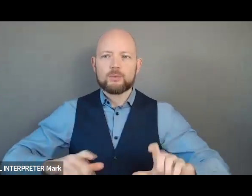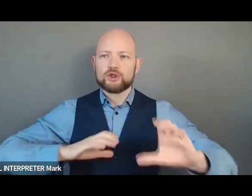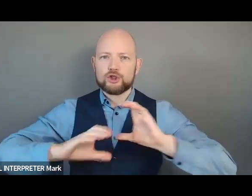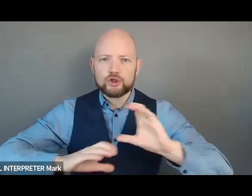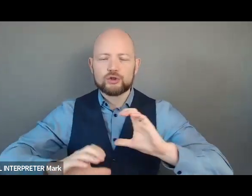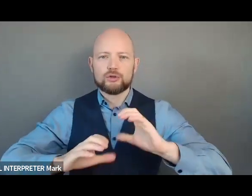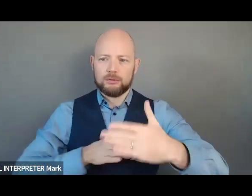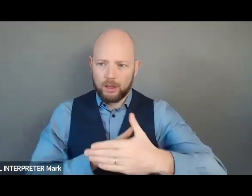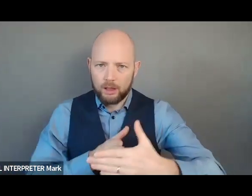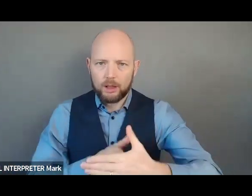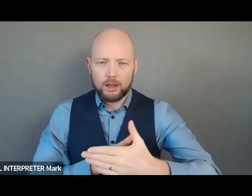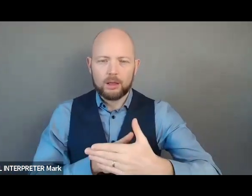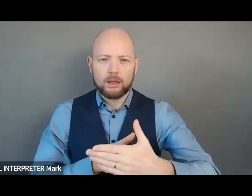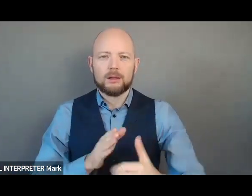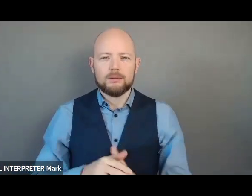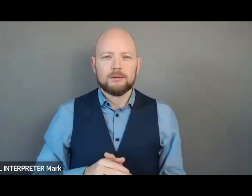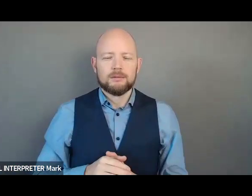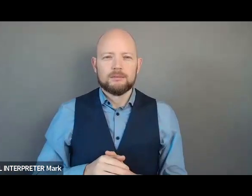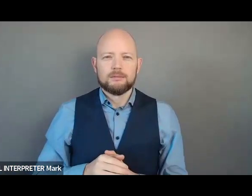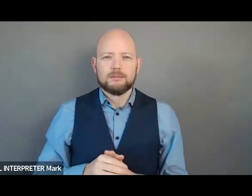problems had